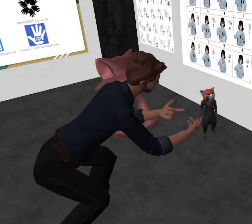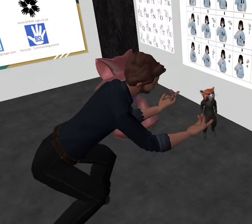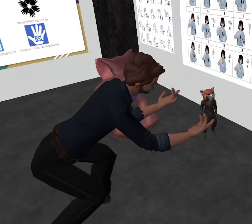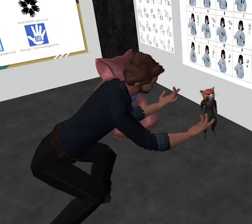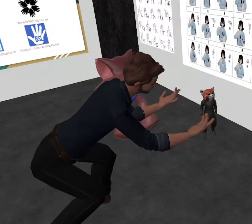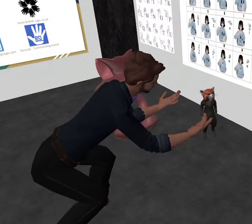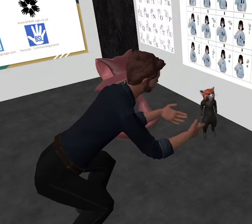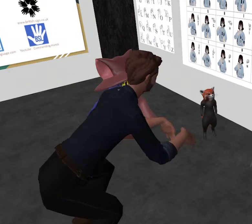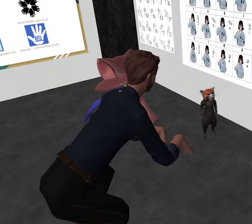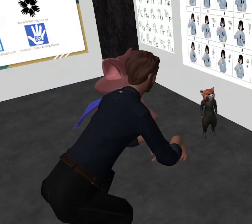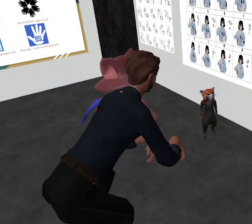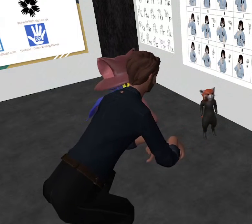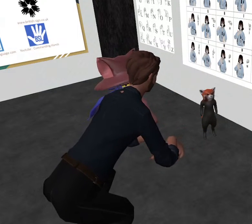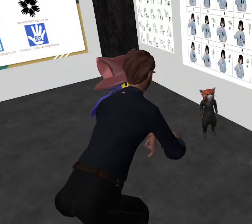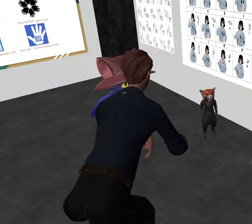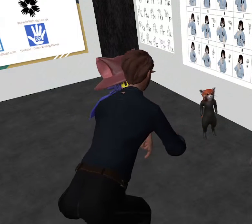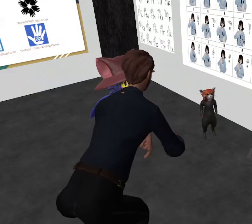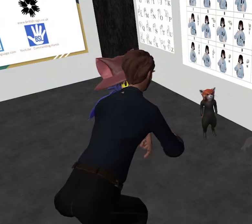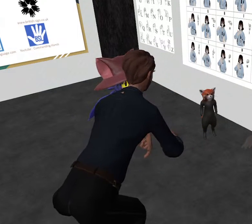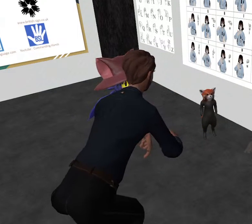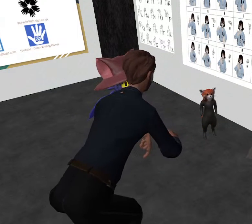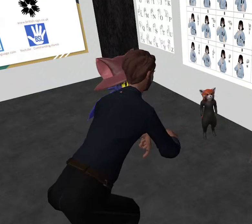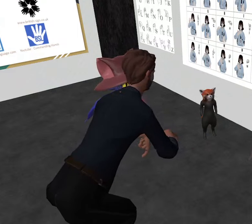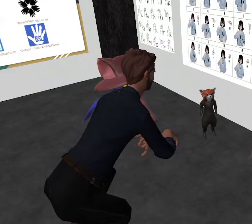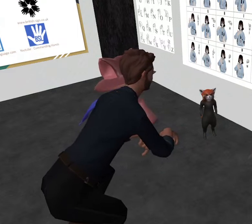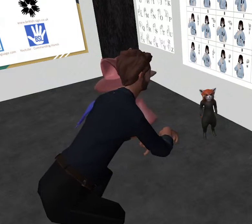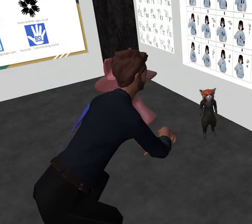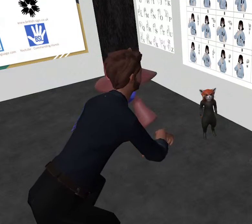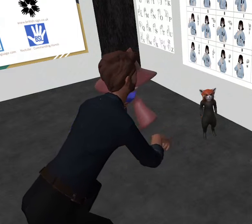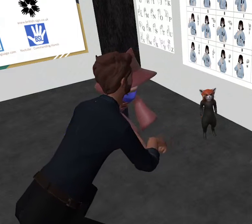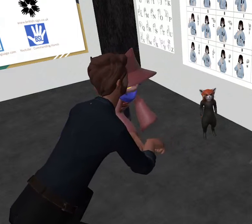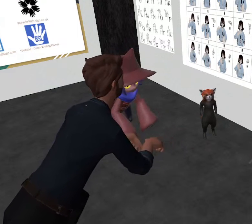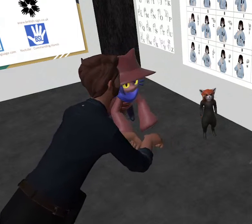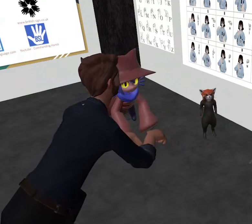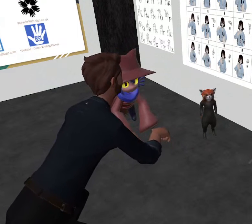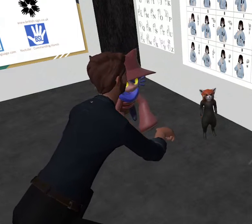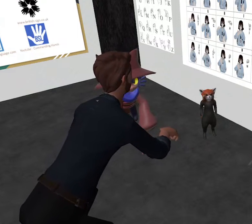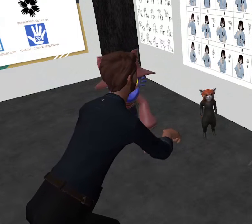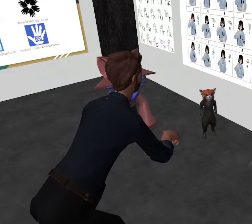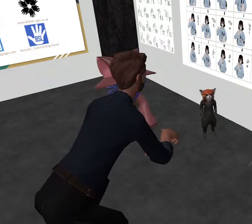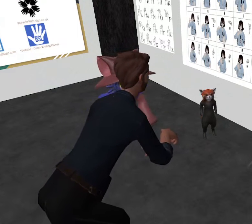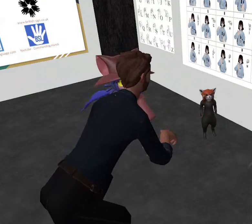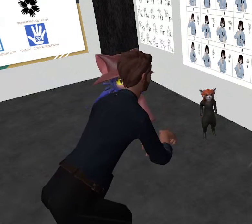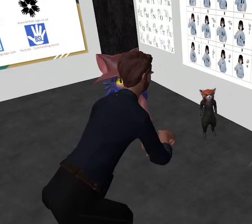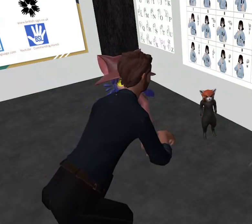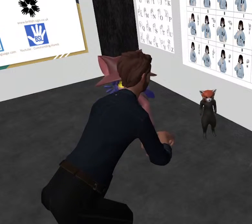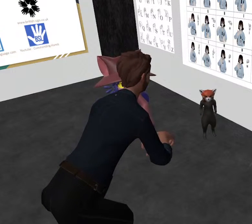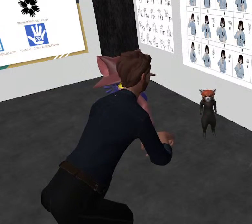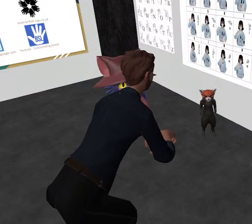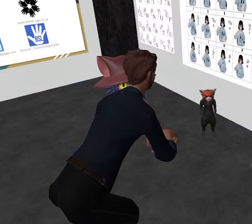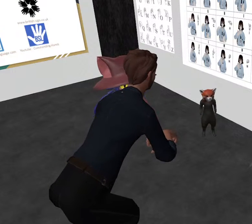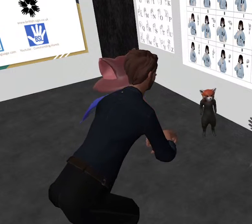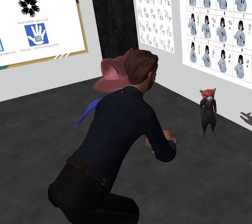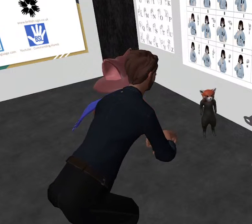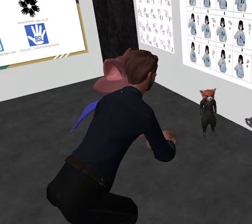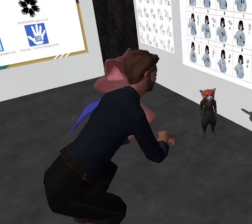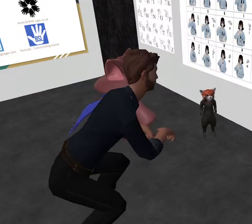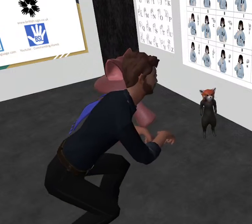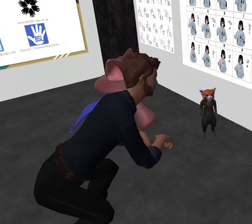stuff. Maybe. Who knows? And I noticed one of the This class would classes have to is in change this